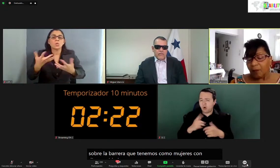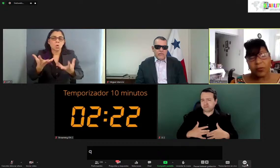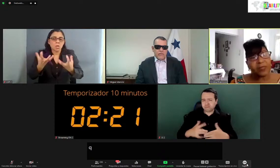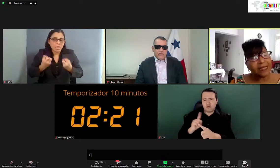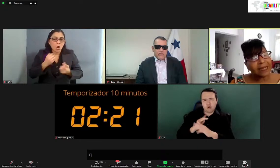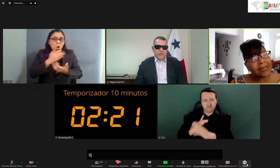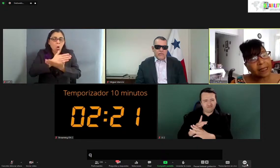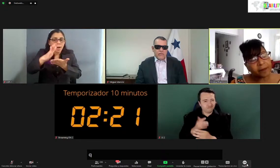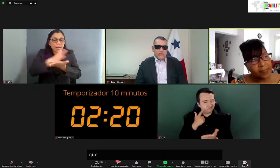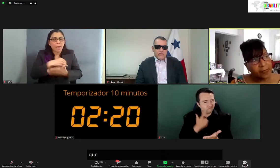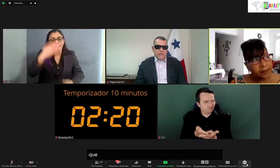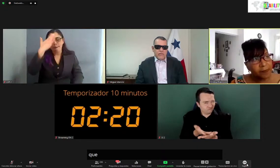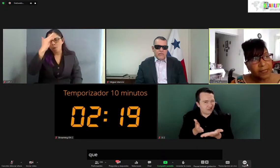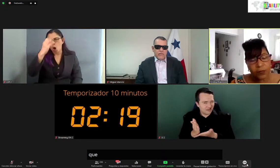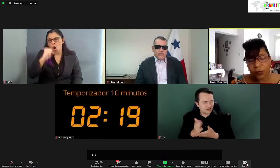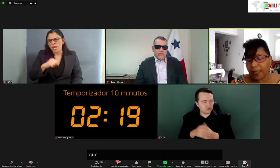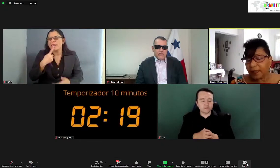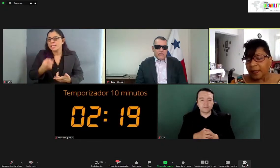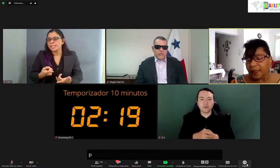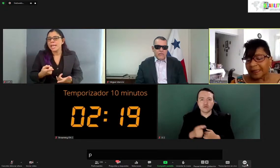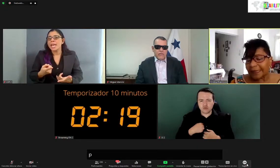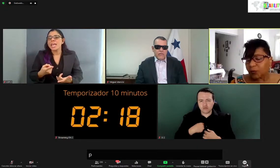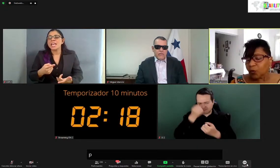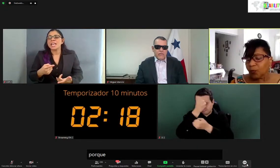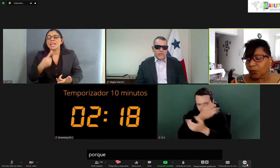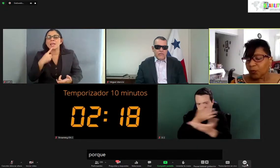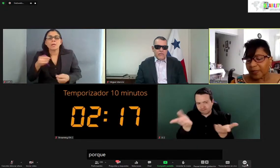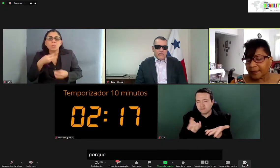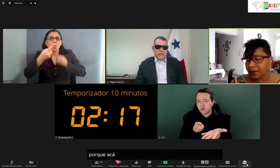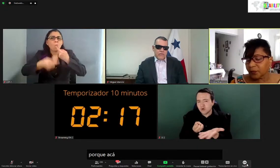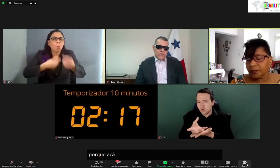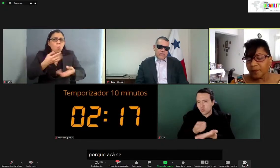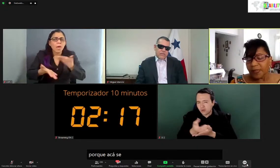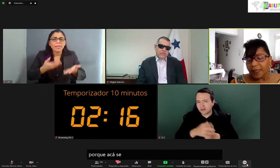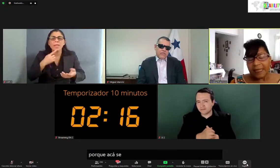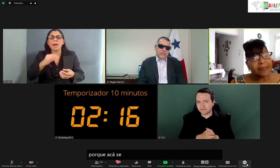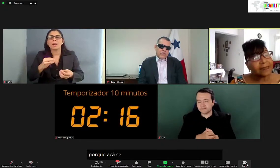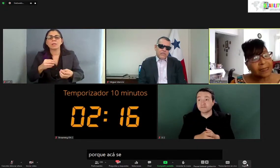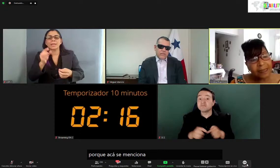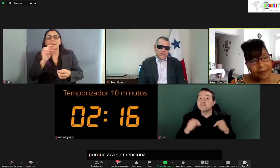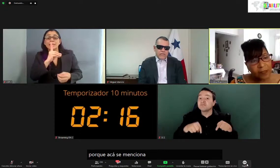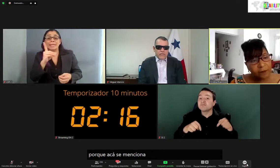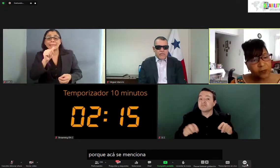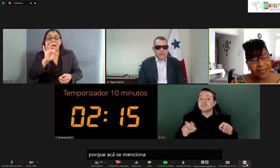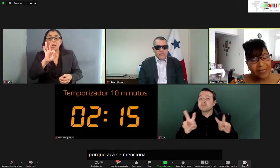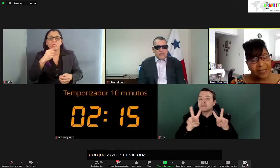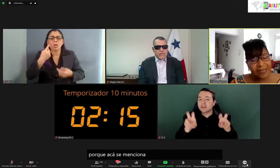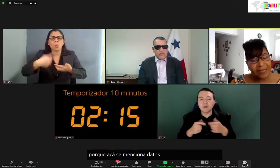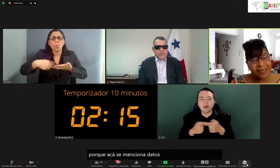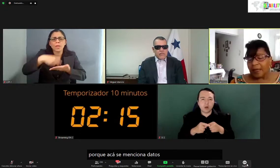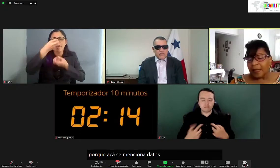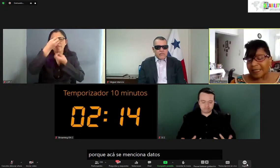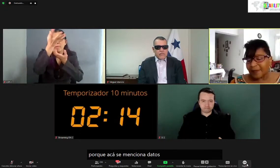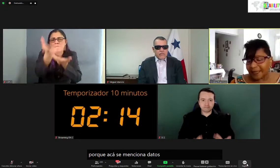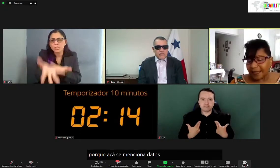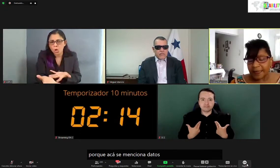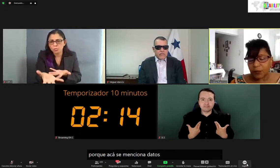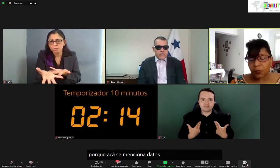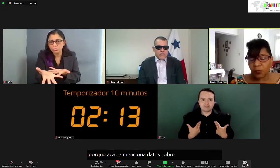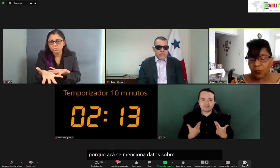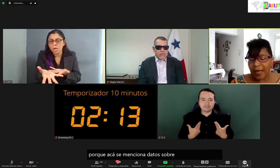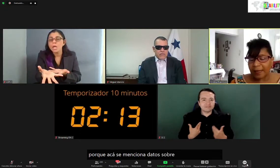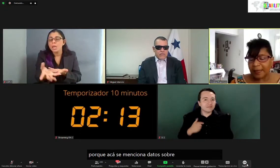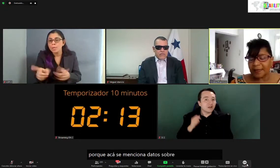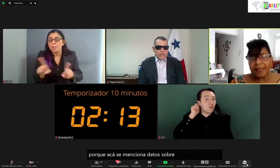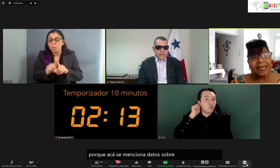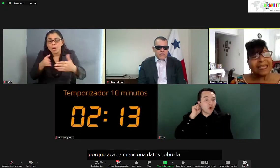will share with you as well because here data such as forced